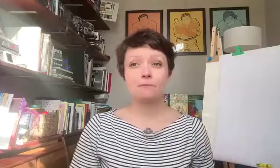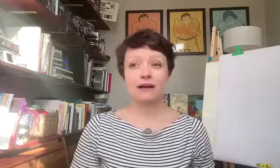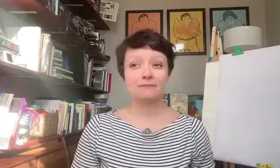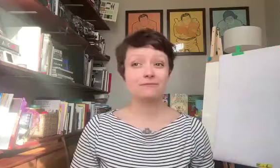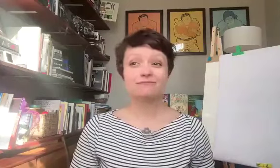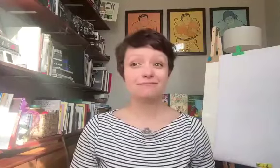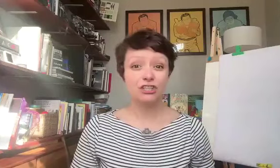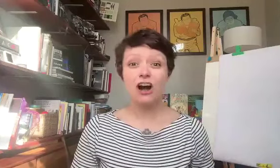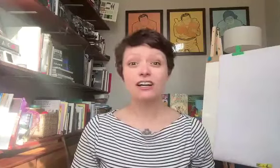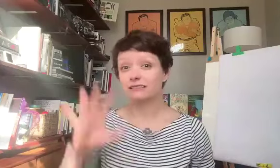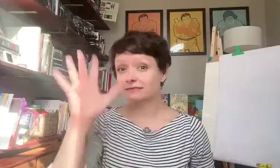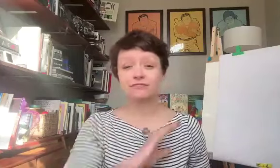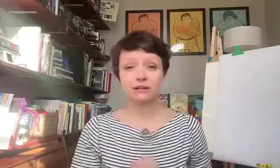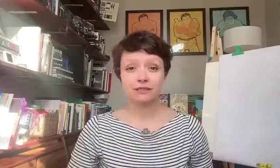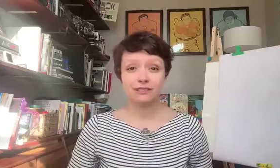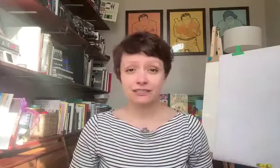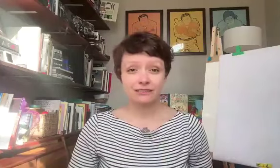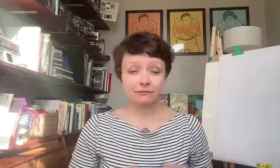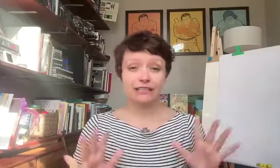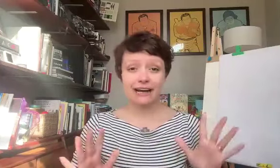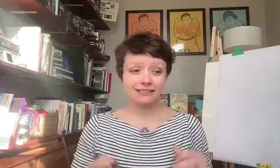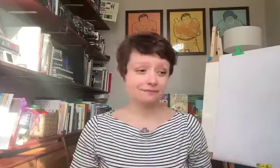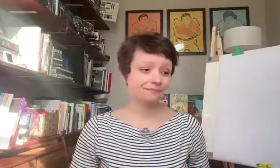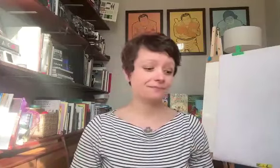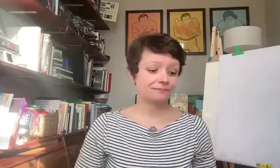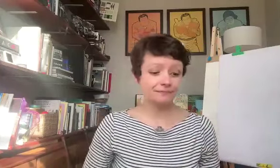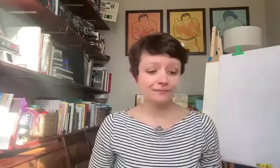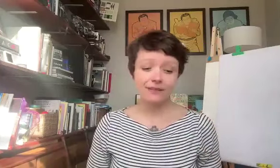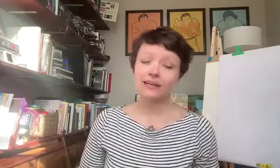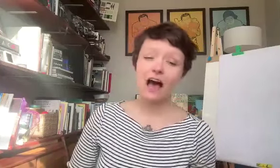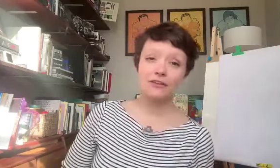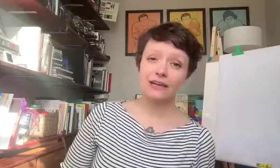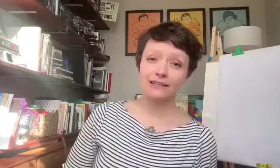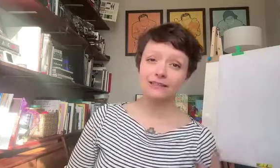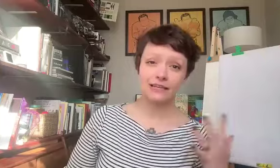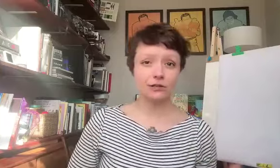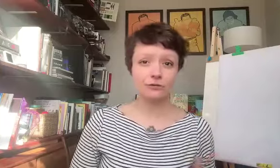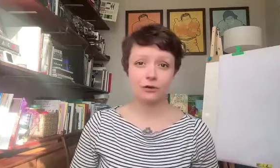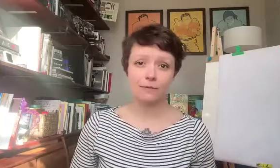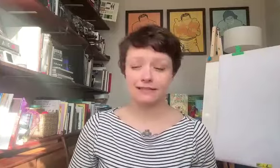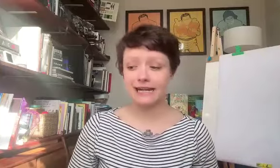But you're all good. So relax. Other things that you should know about